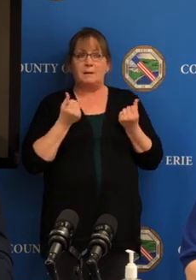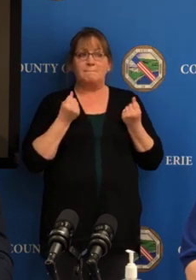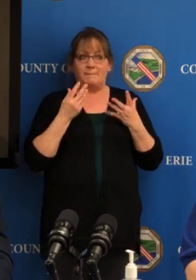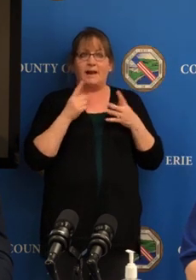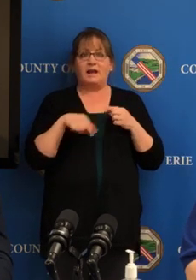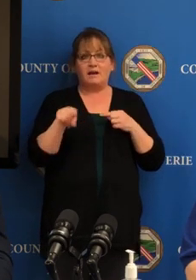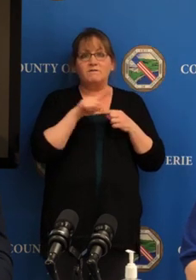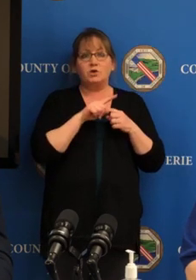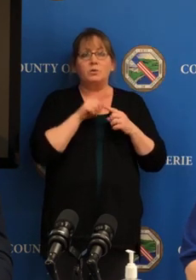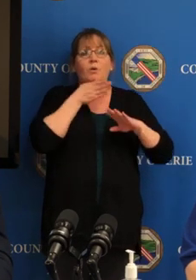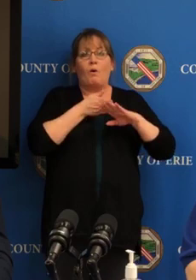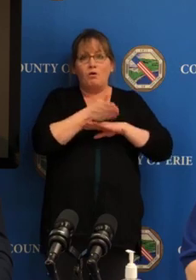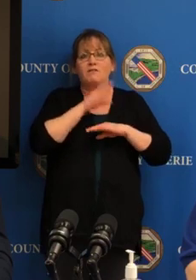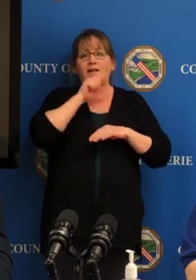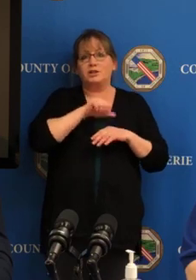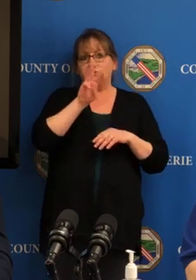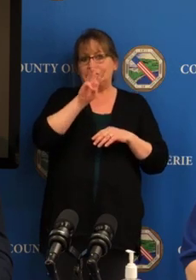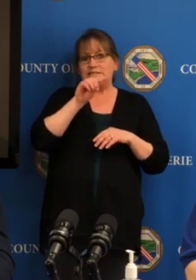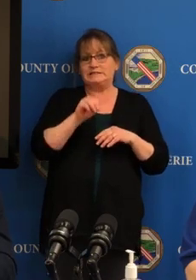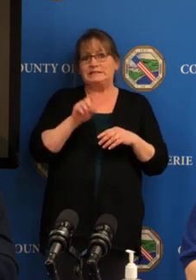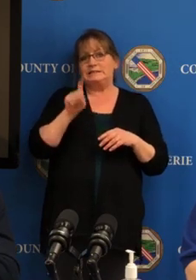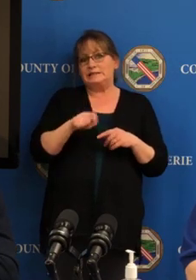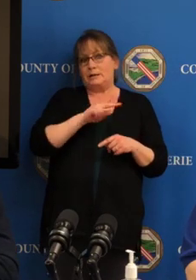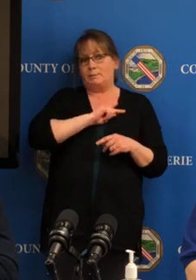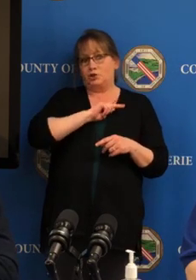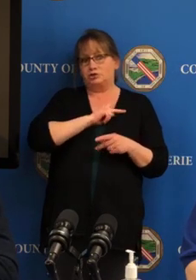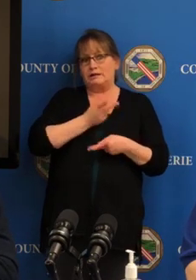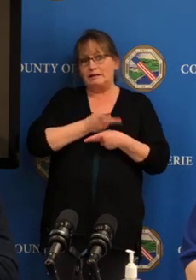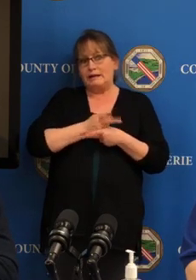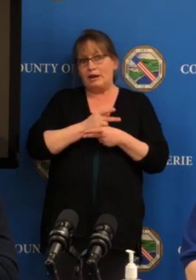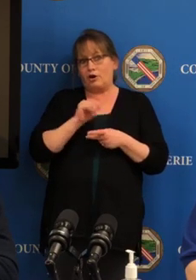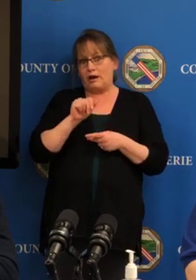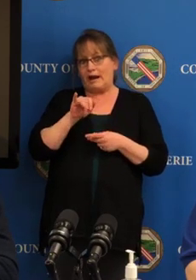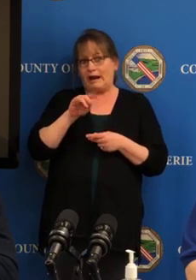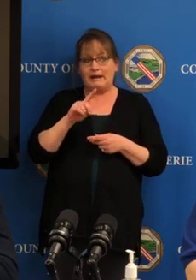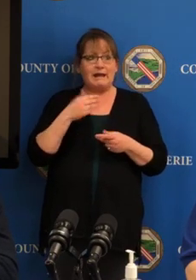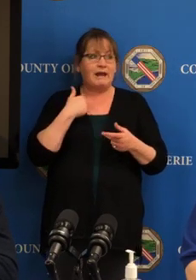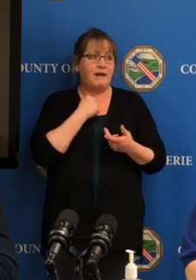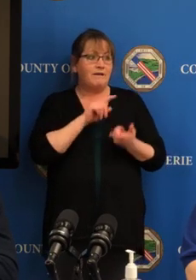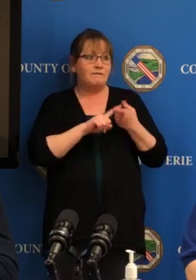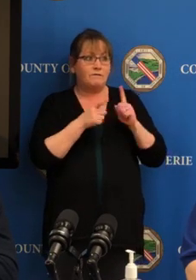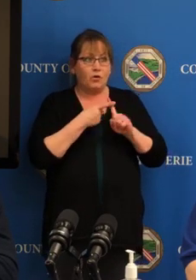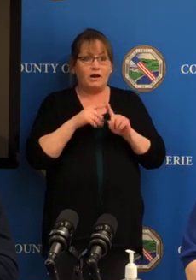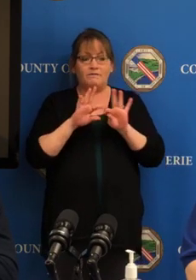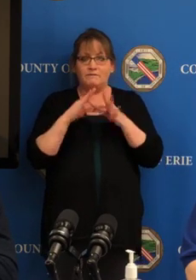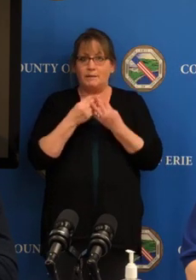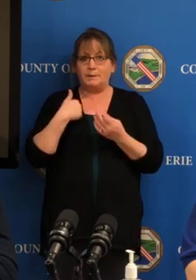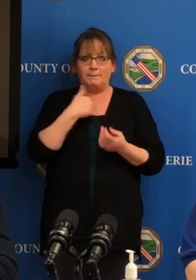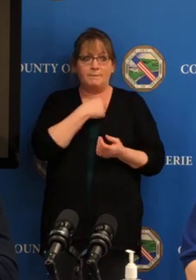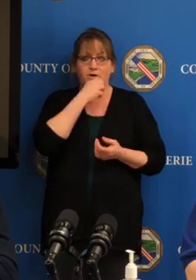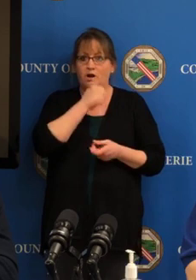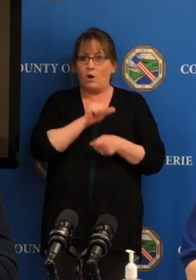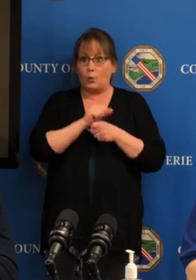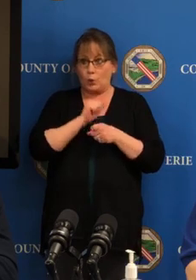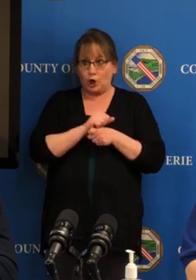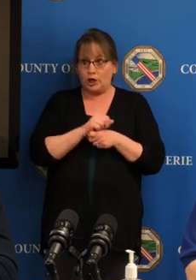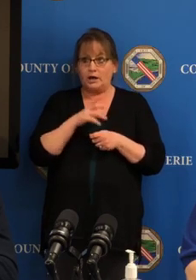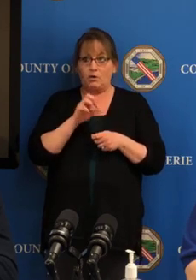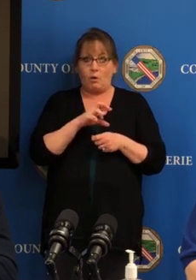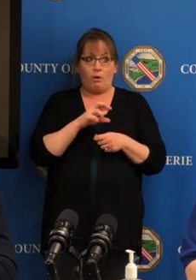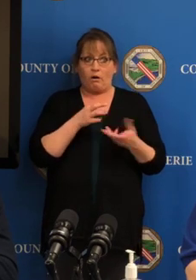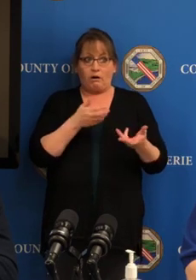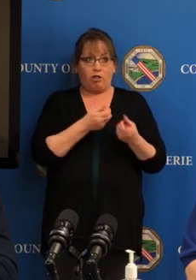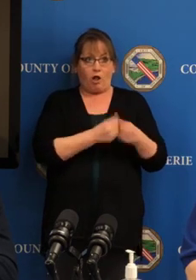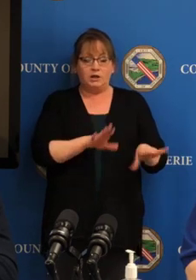you who are over 60 and need a personal care aid have a friend or a family member who is not working and out of work. If you would like